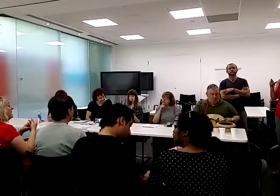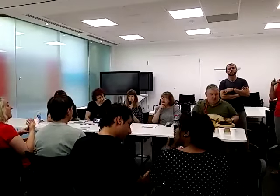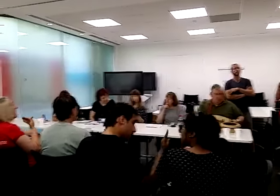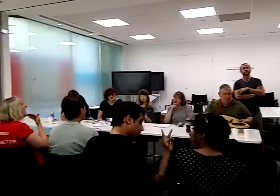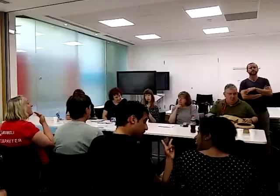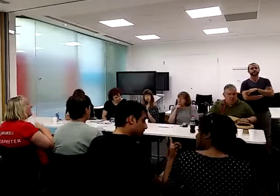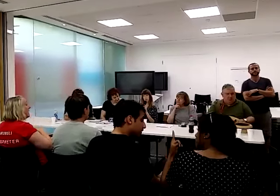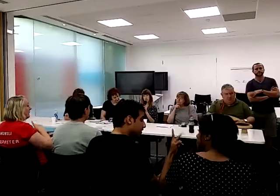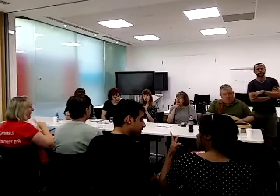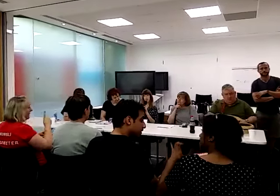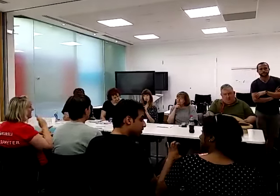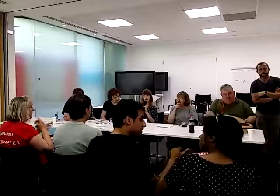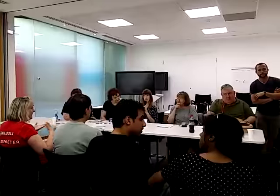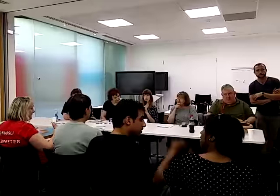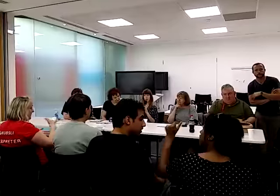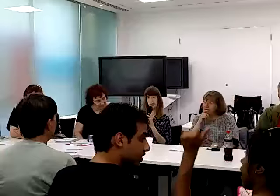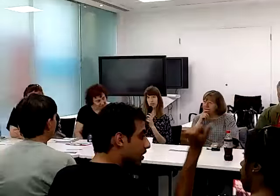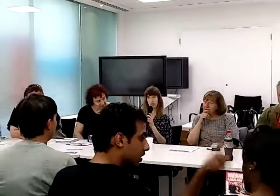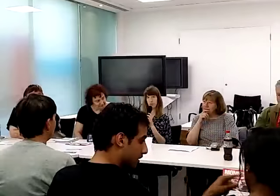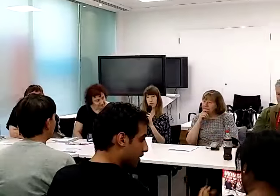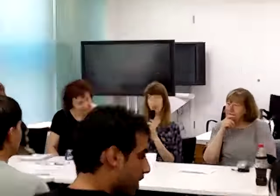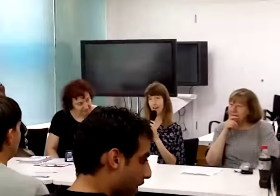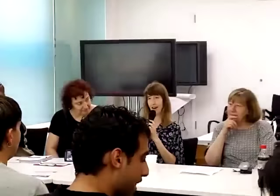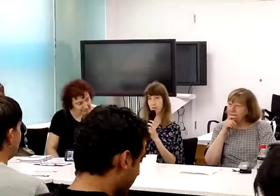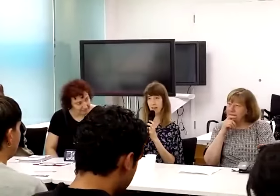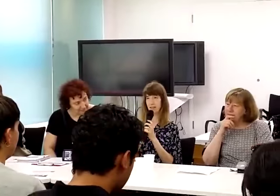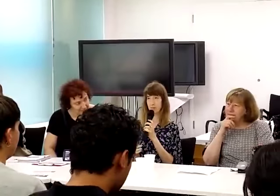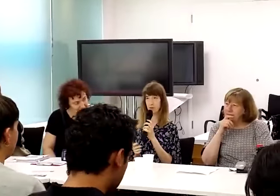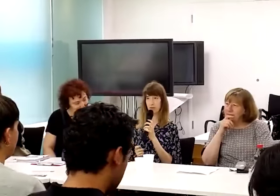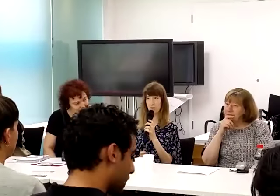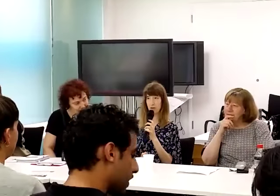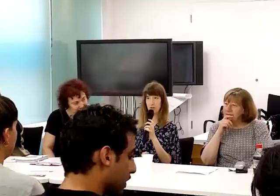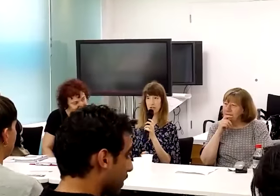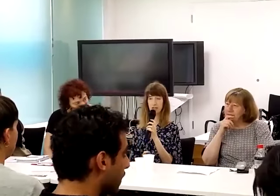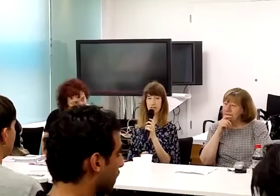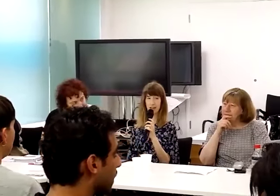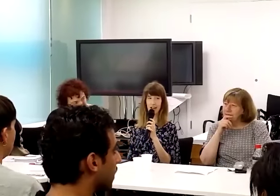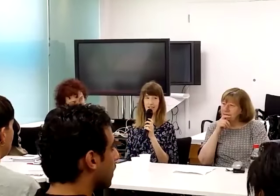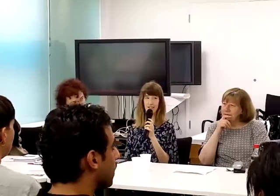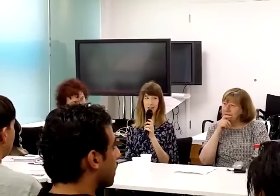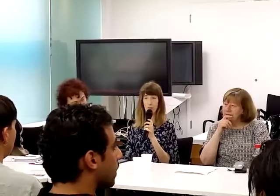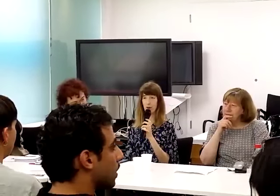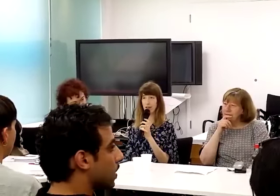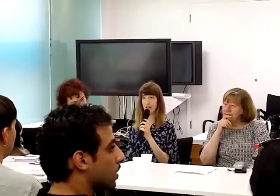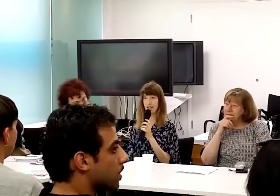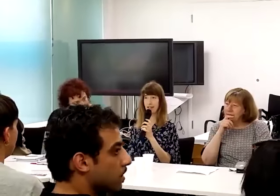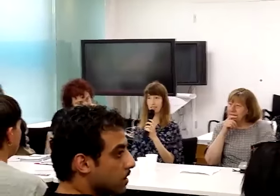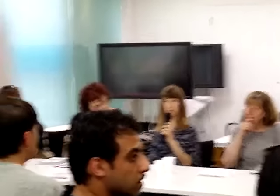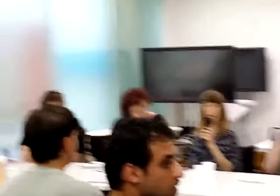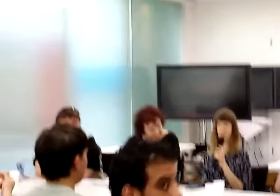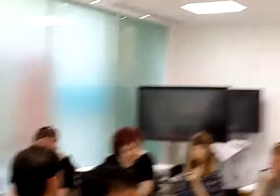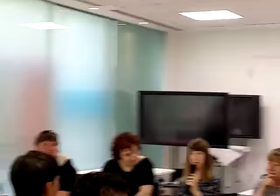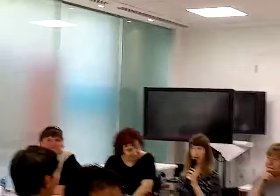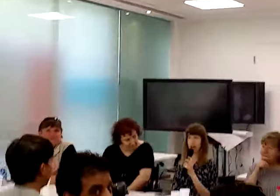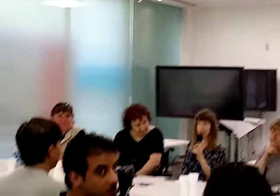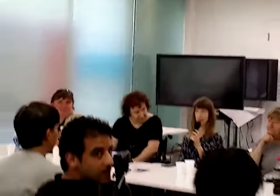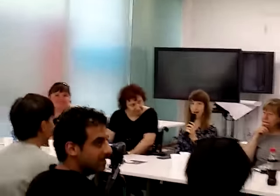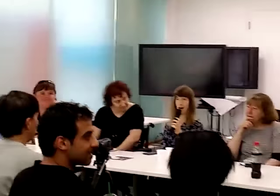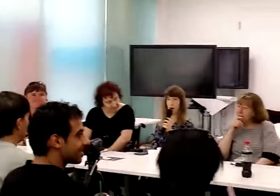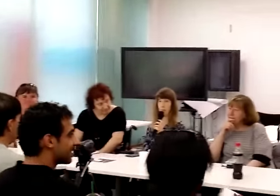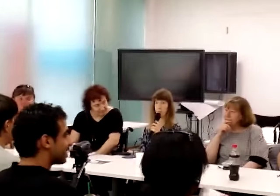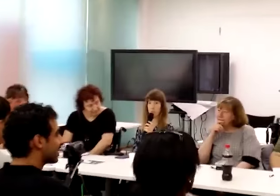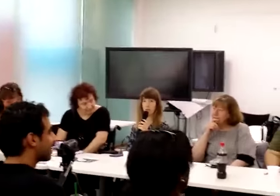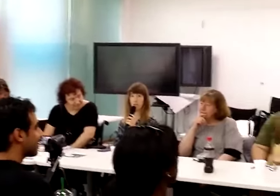for discussion later, they may turn the camera around to get some shots of the audience, unless anyone is not happy with